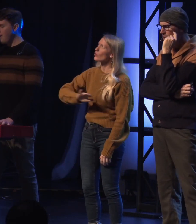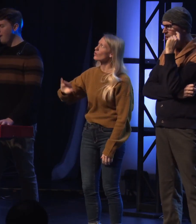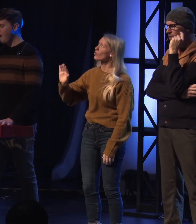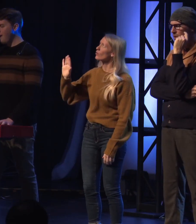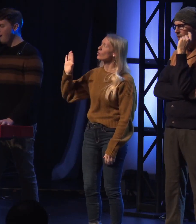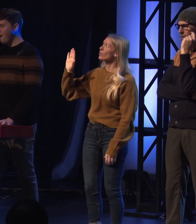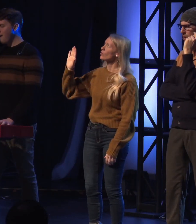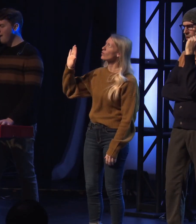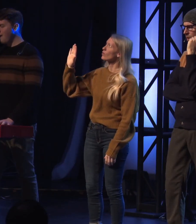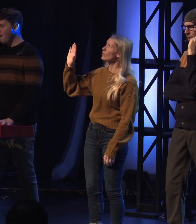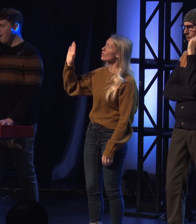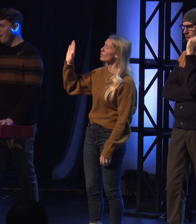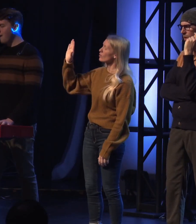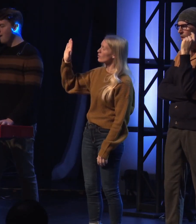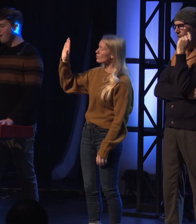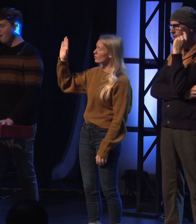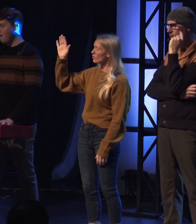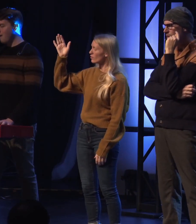yours.